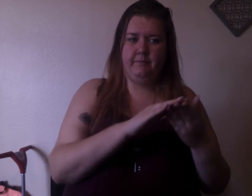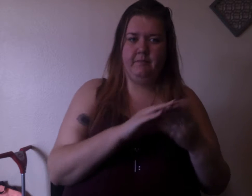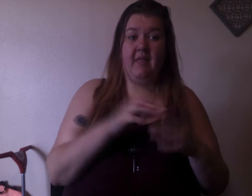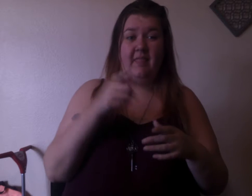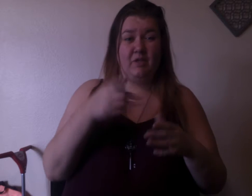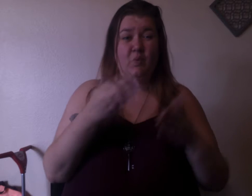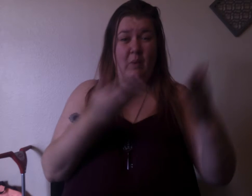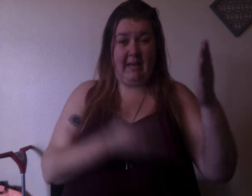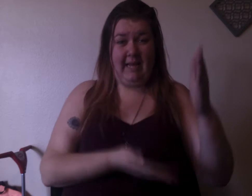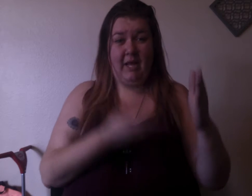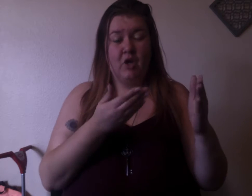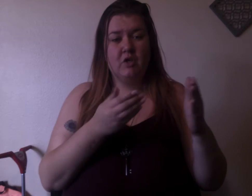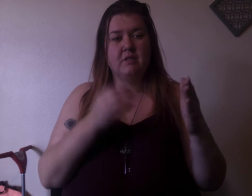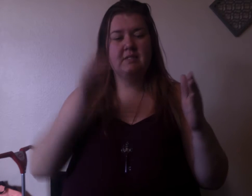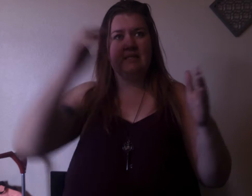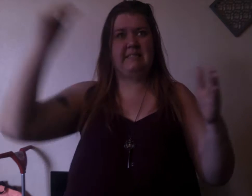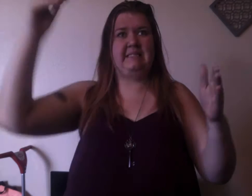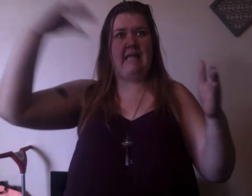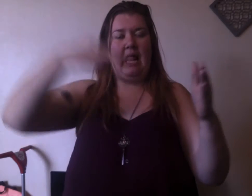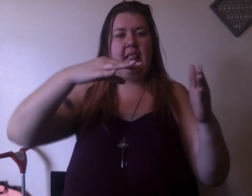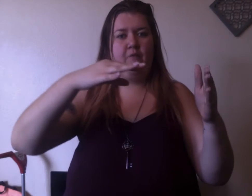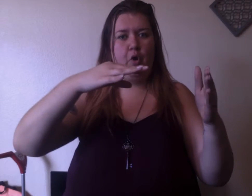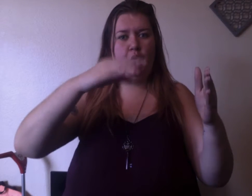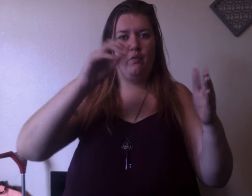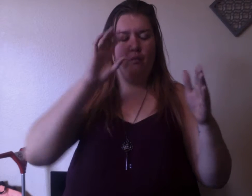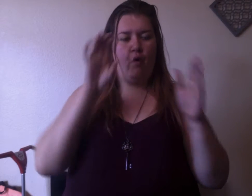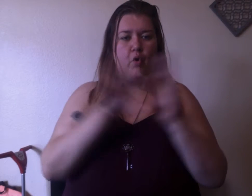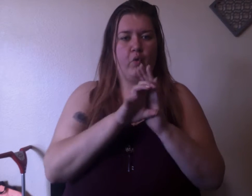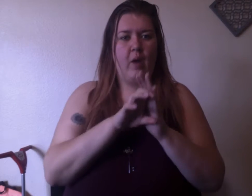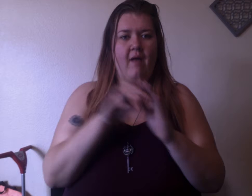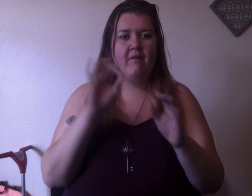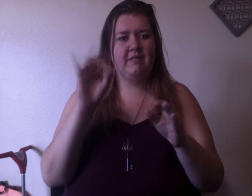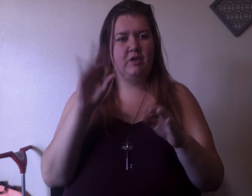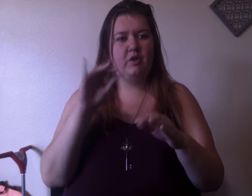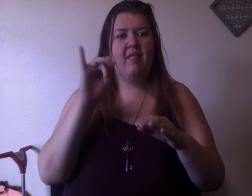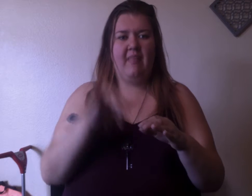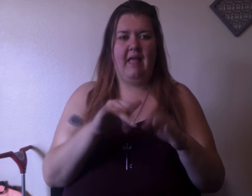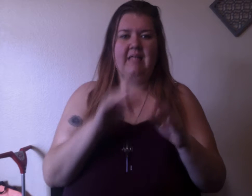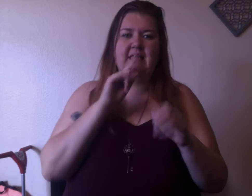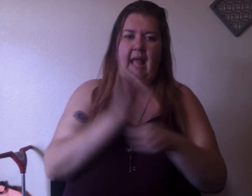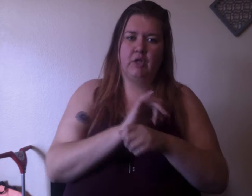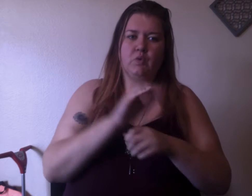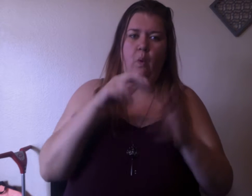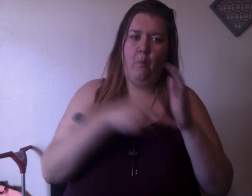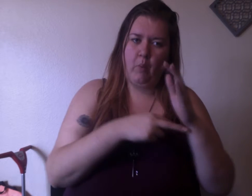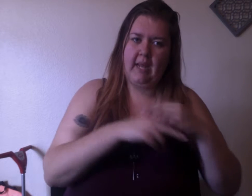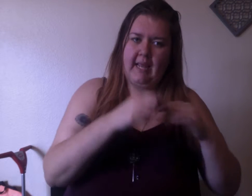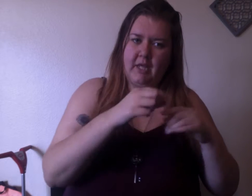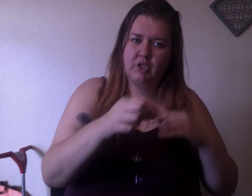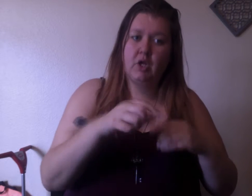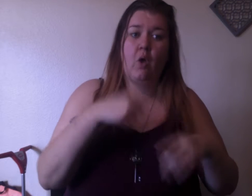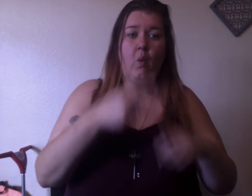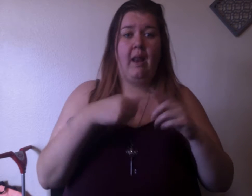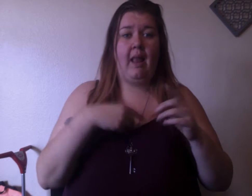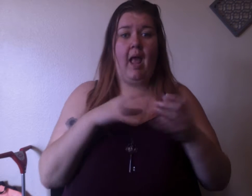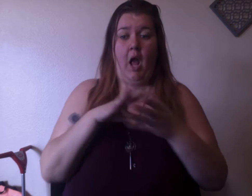a satellite photograph of San Francisco. This is the actual Golden Gate Bridge here. And when I copy and pasted this picture, I tried to